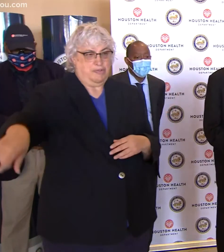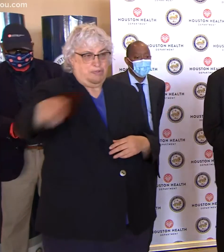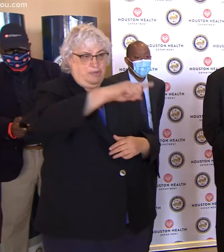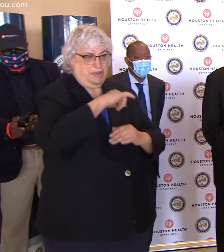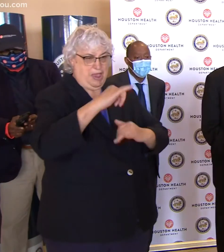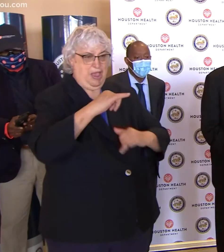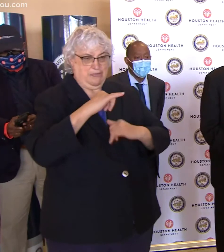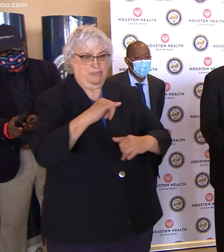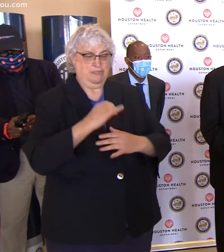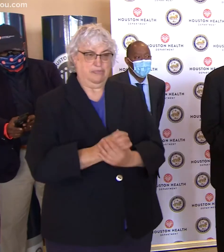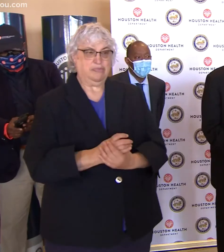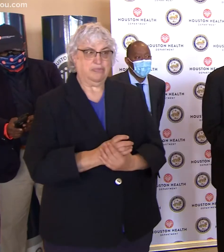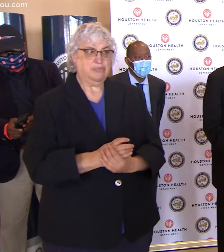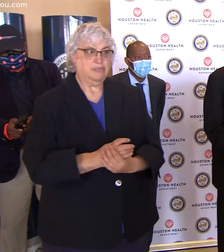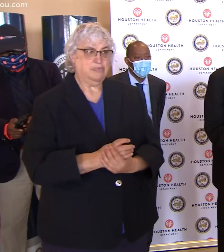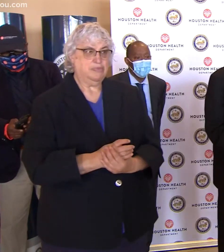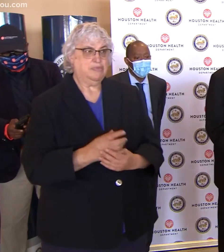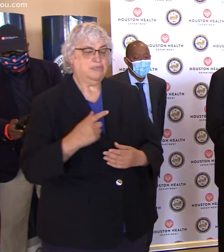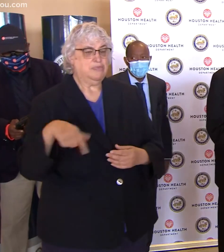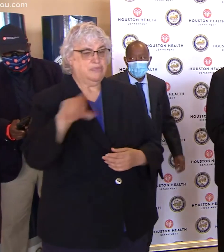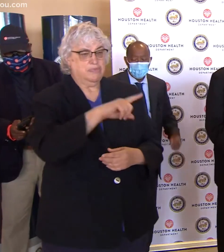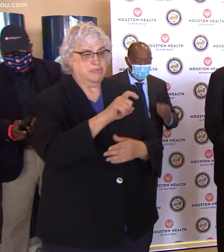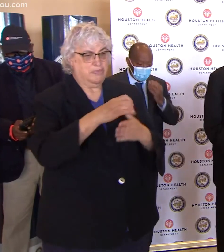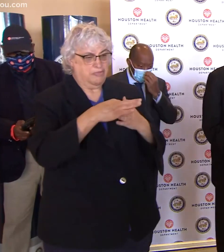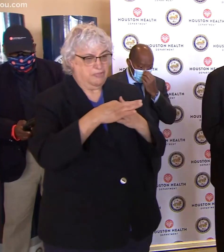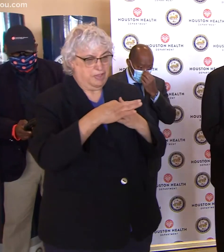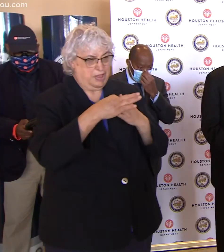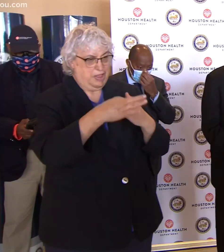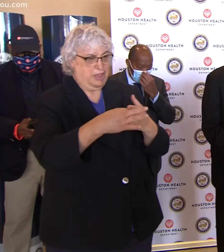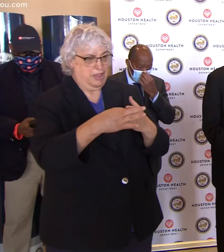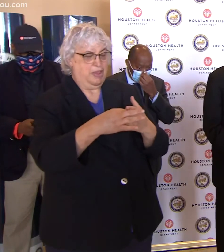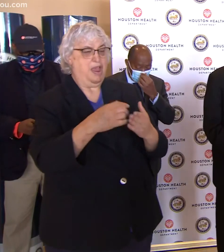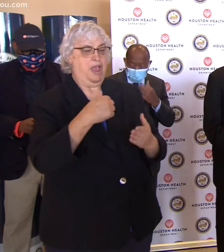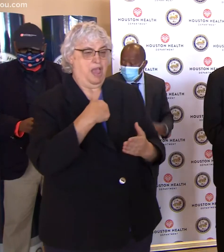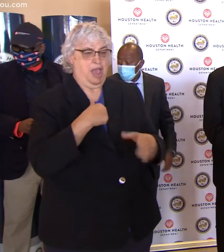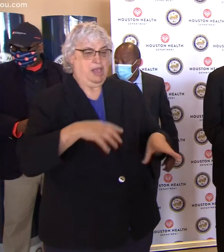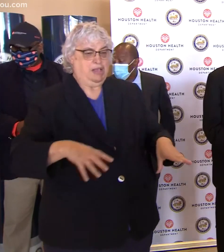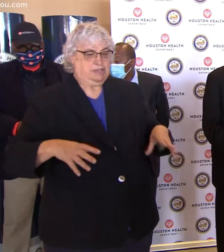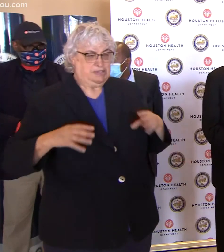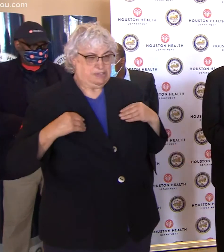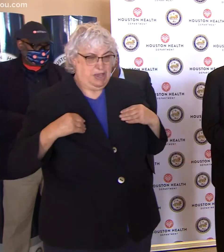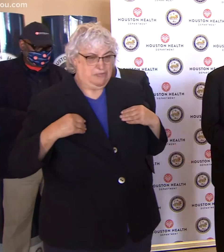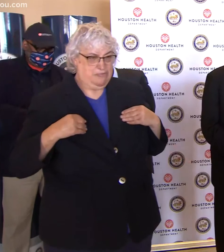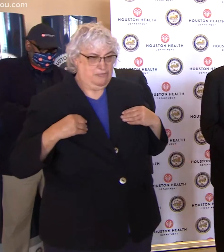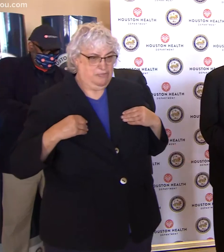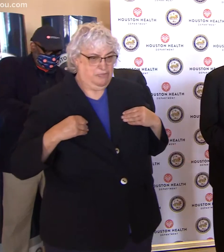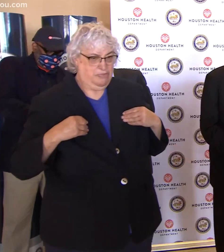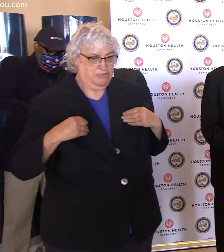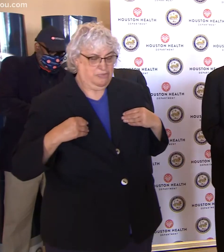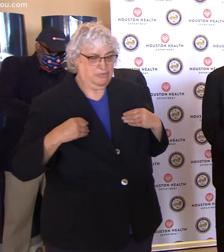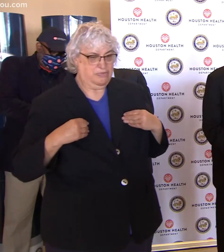do. I think you have to lead by demonstrating that you're willing to